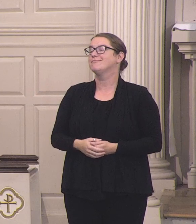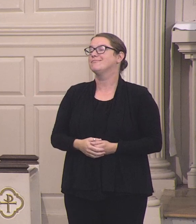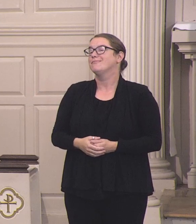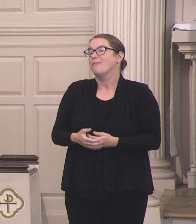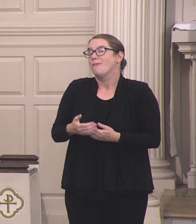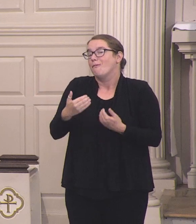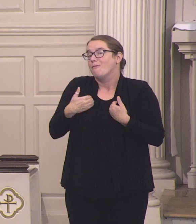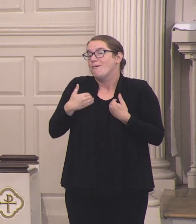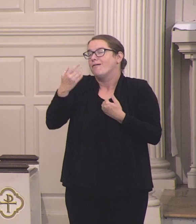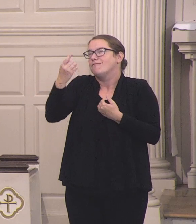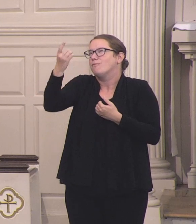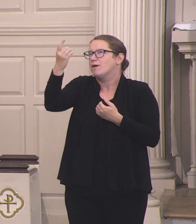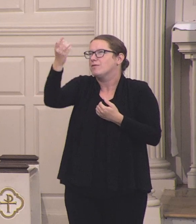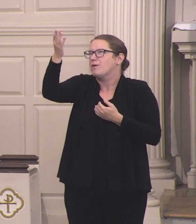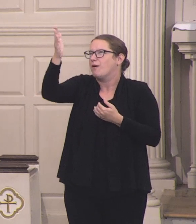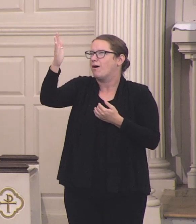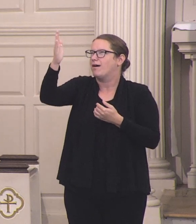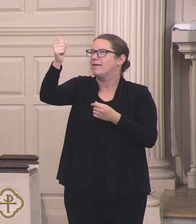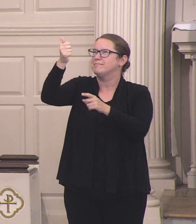One God and Father of all,